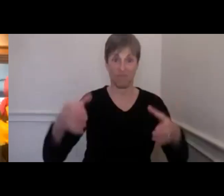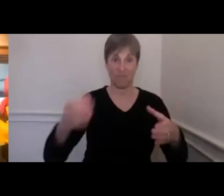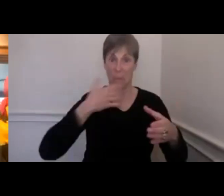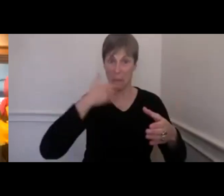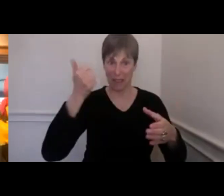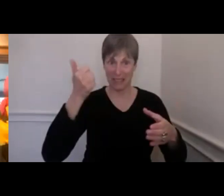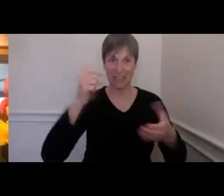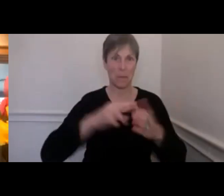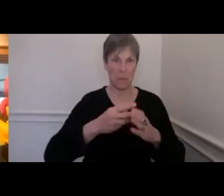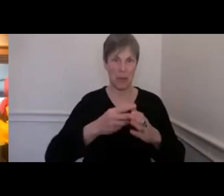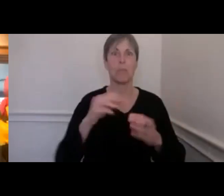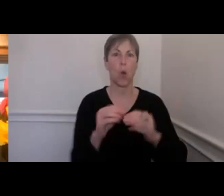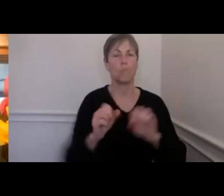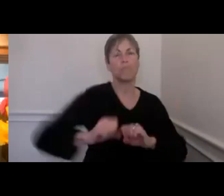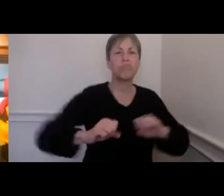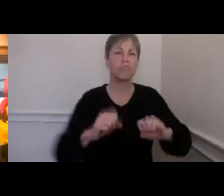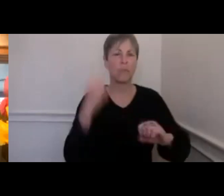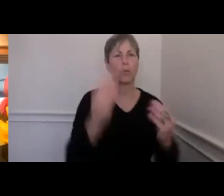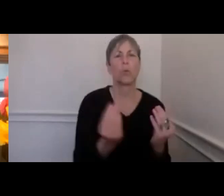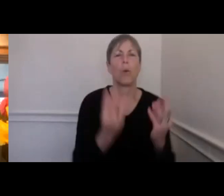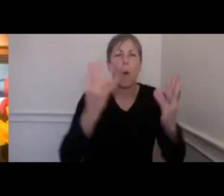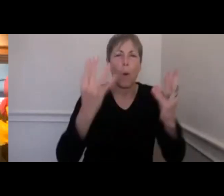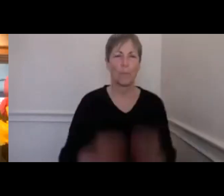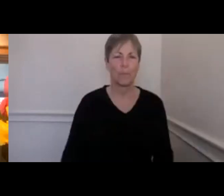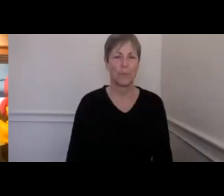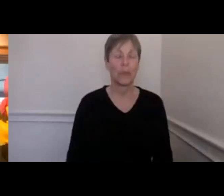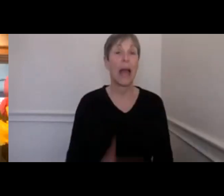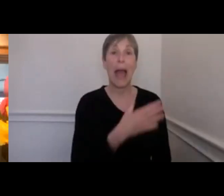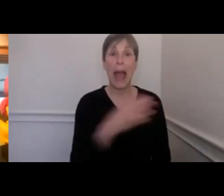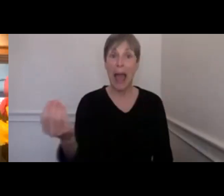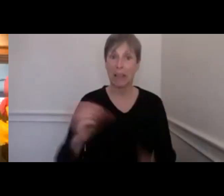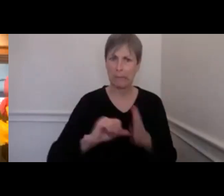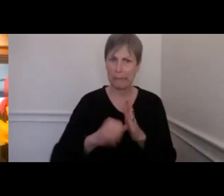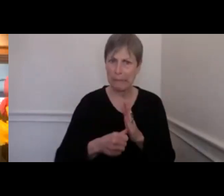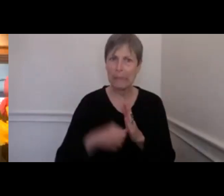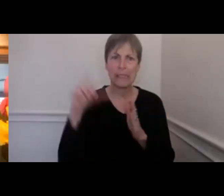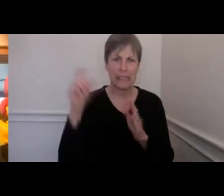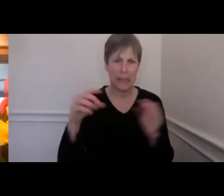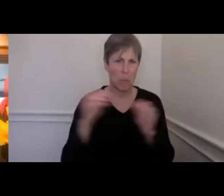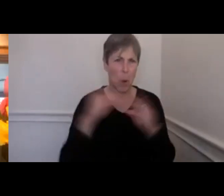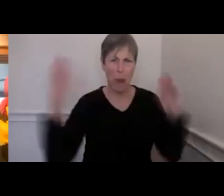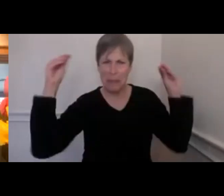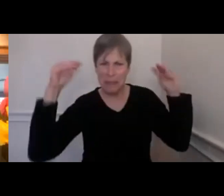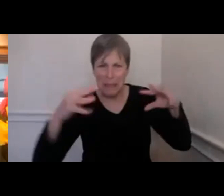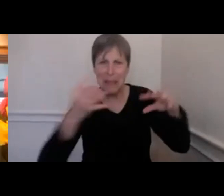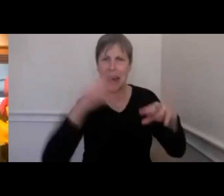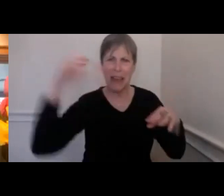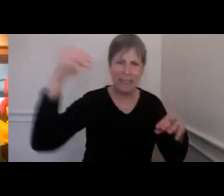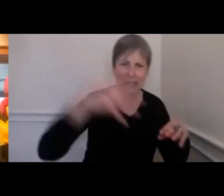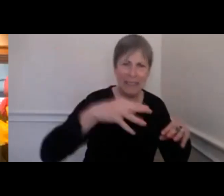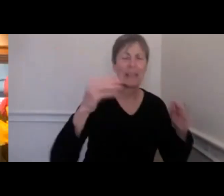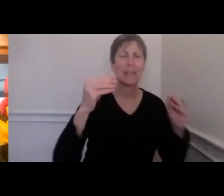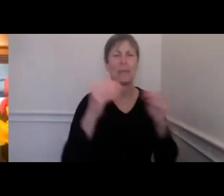easy. And finally, the more light and the more nutrients means more foliage and more